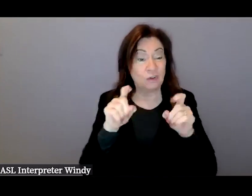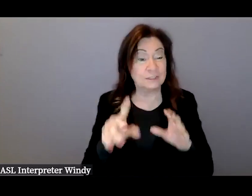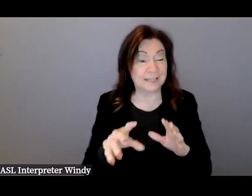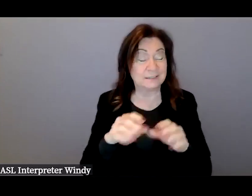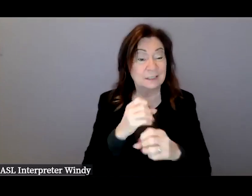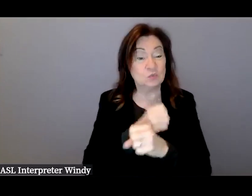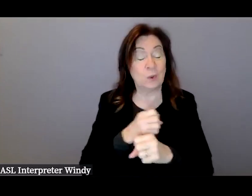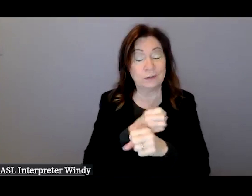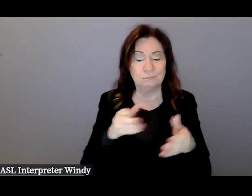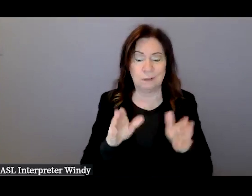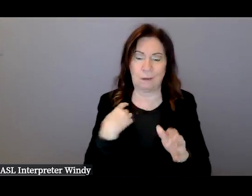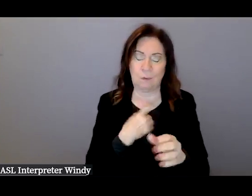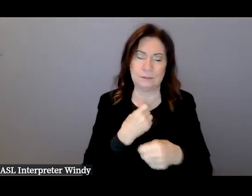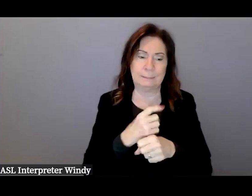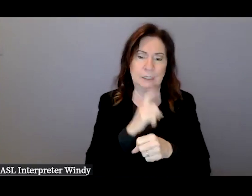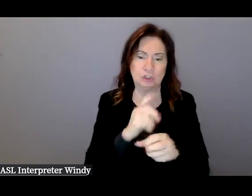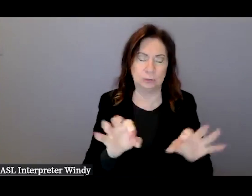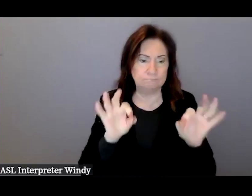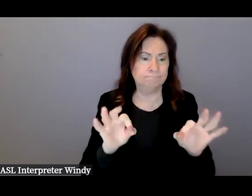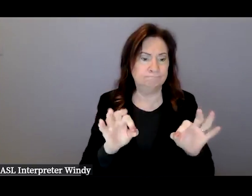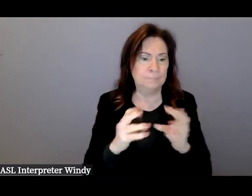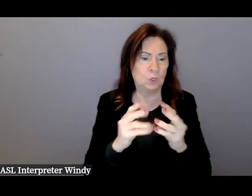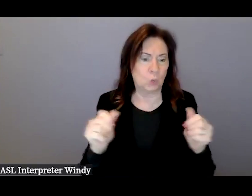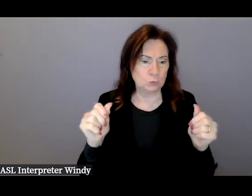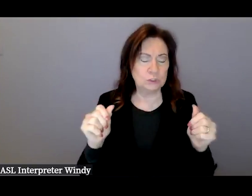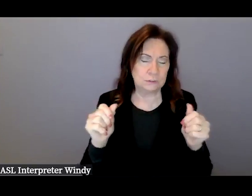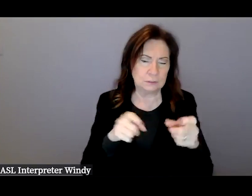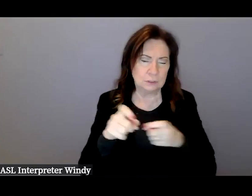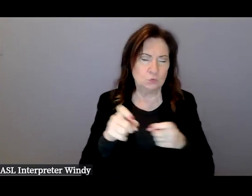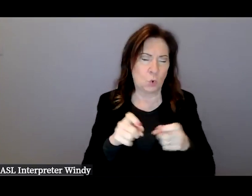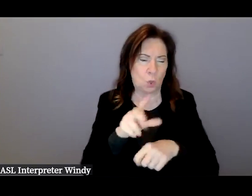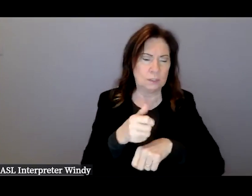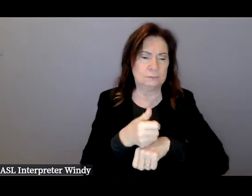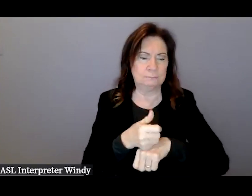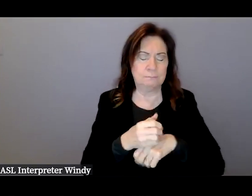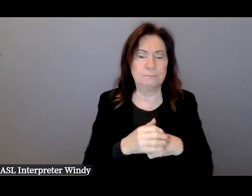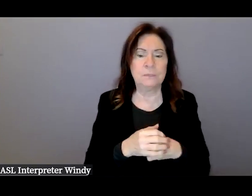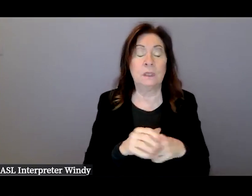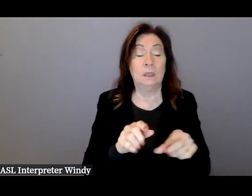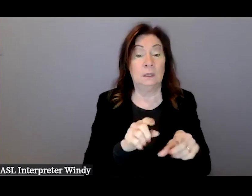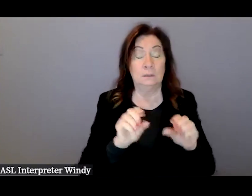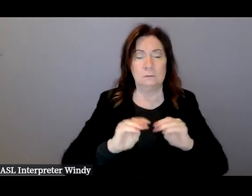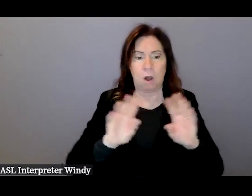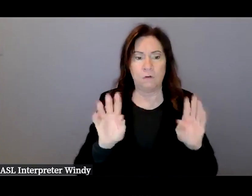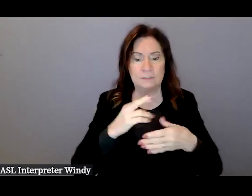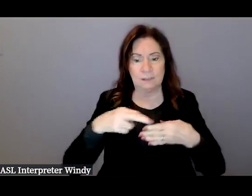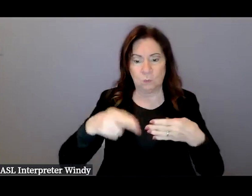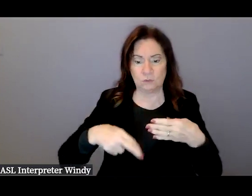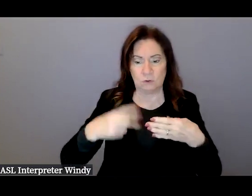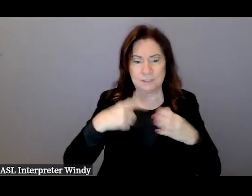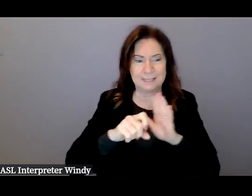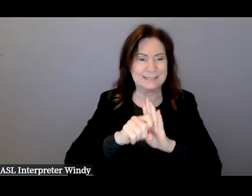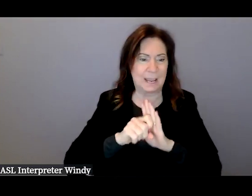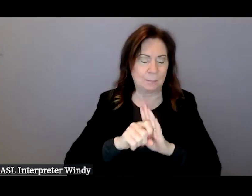to ensure optimal corrosion control has been restored. And obviously, the results of these priority sampling pools will be